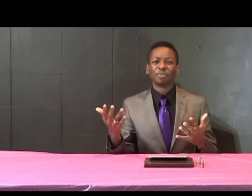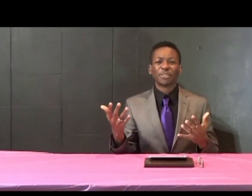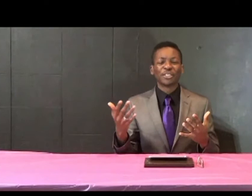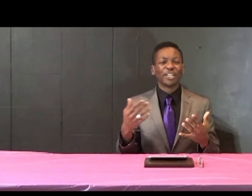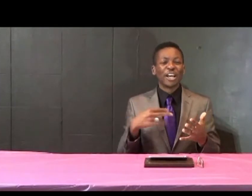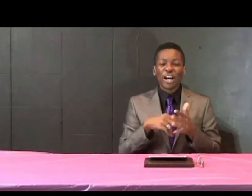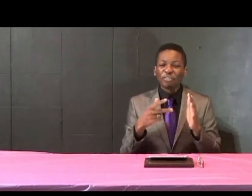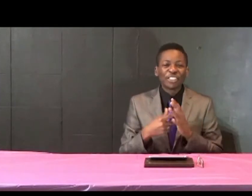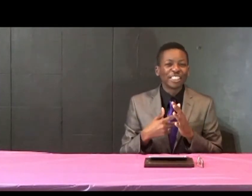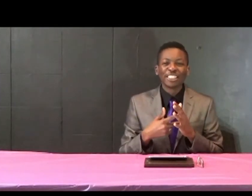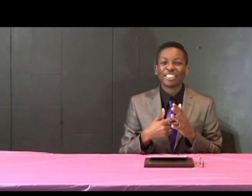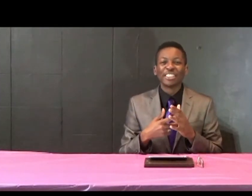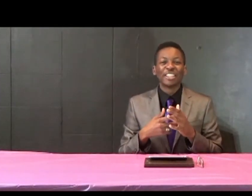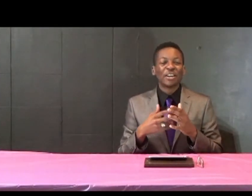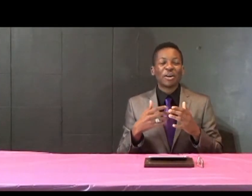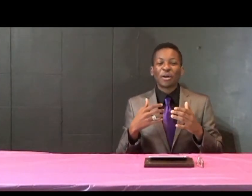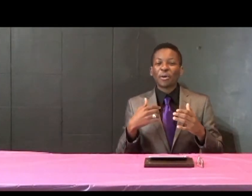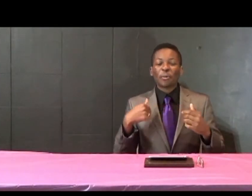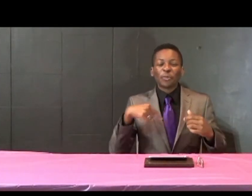hearing. I mean,